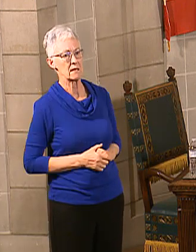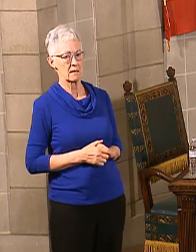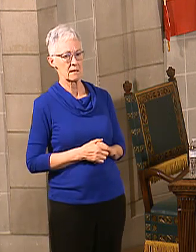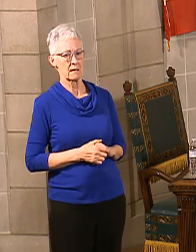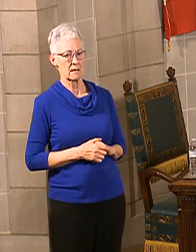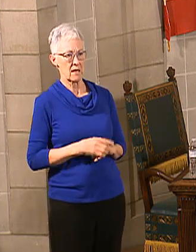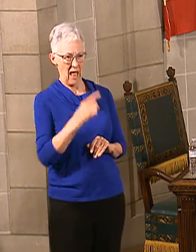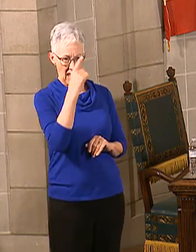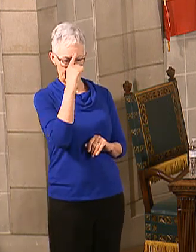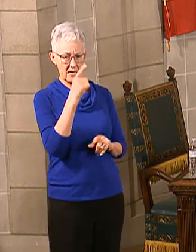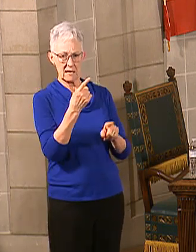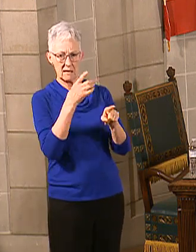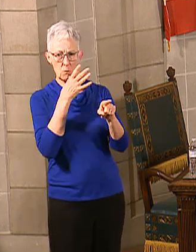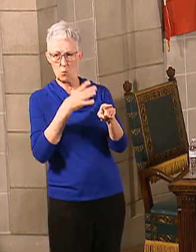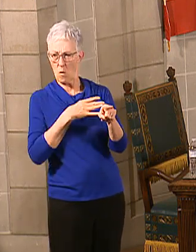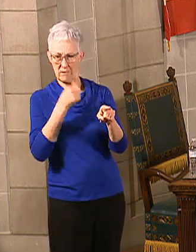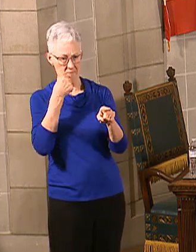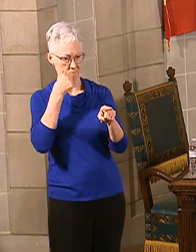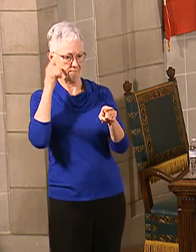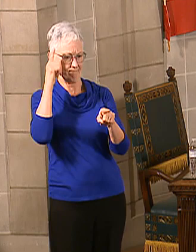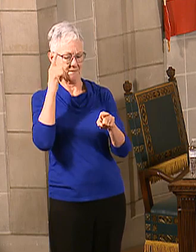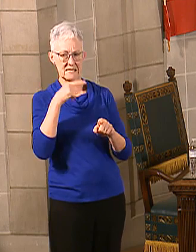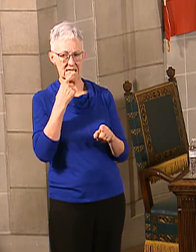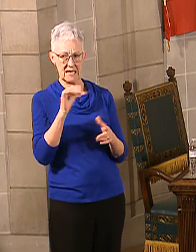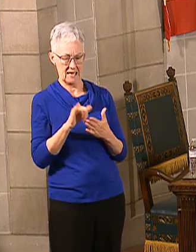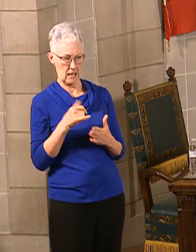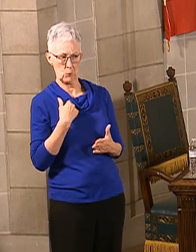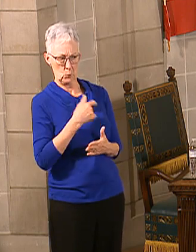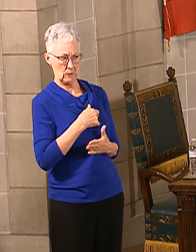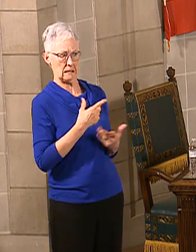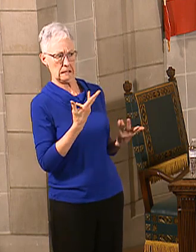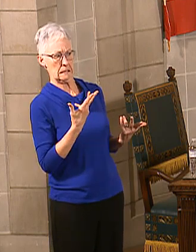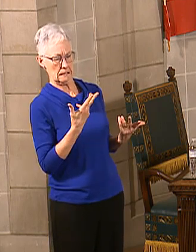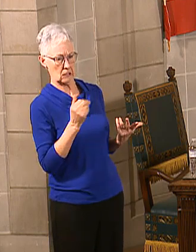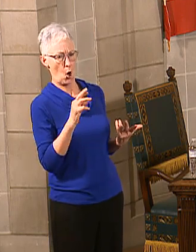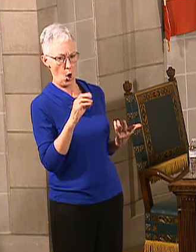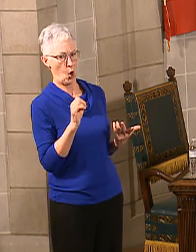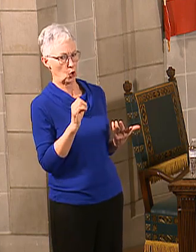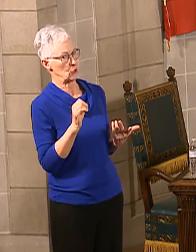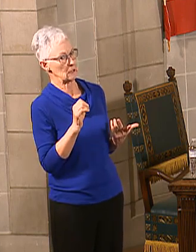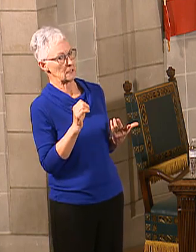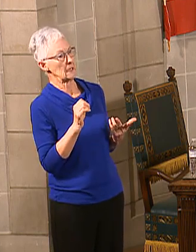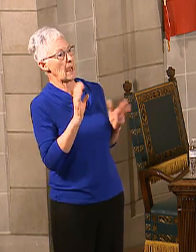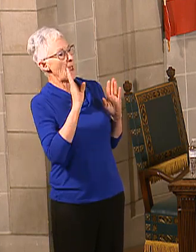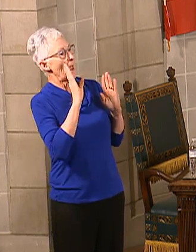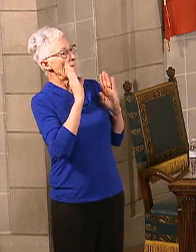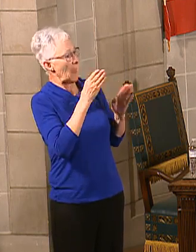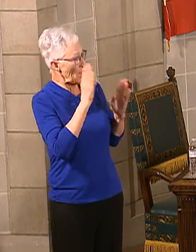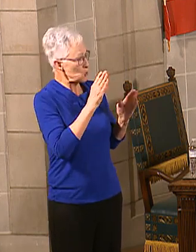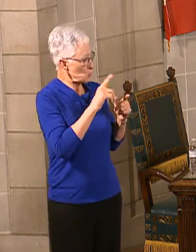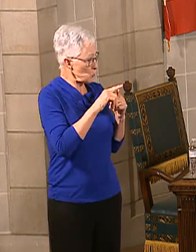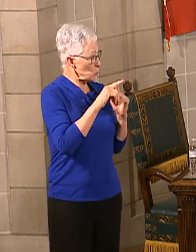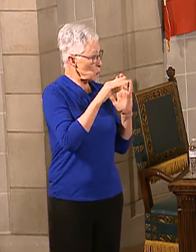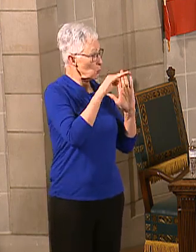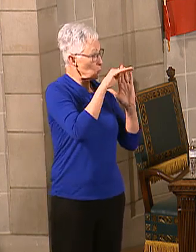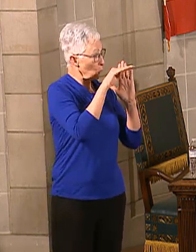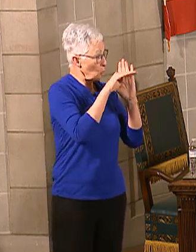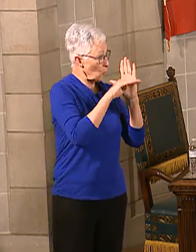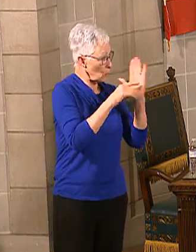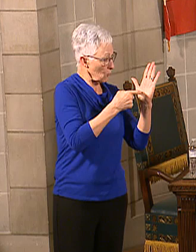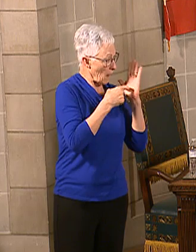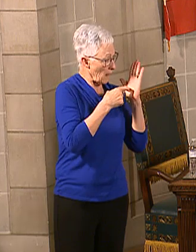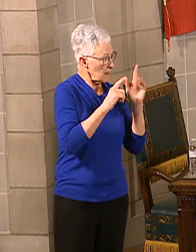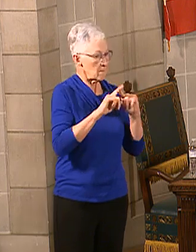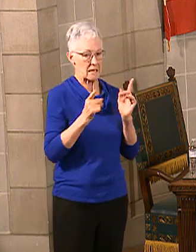We're able to track that down. Folks, we got to do better. I have seen that Nebraskans, by and large, are paying attention to this, but we've got to do better. We've got to make